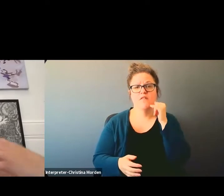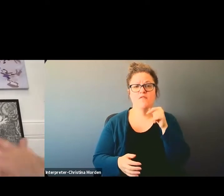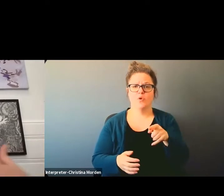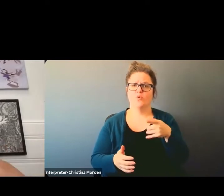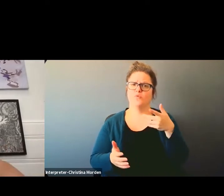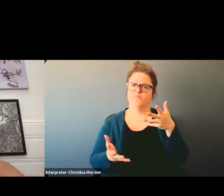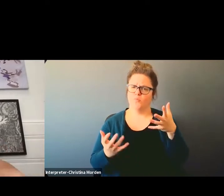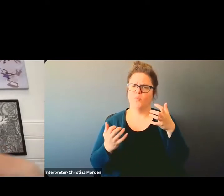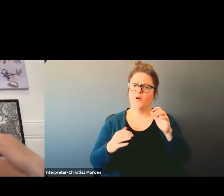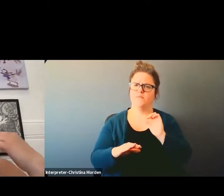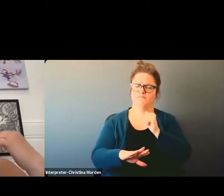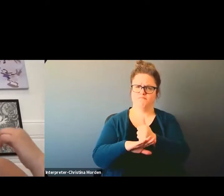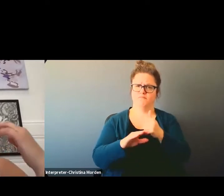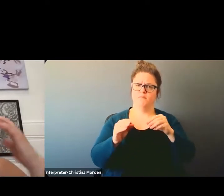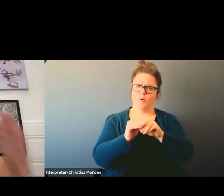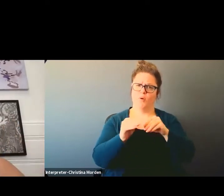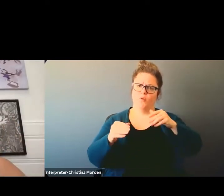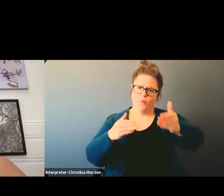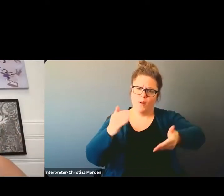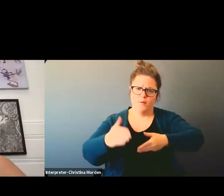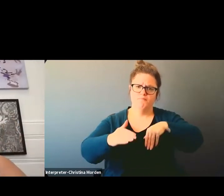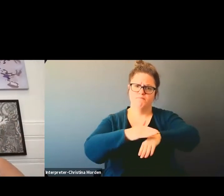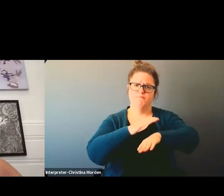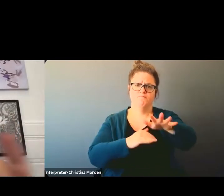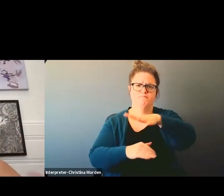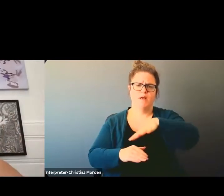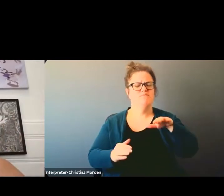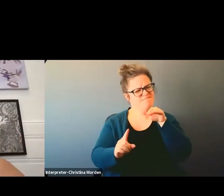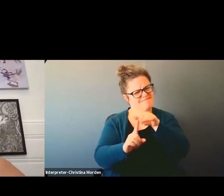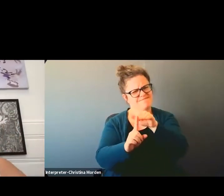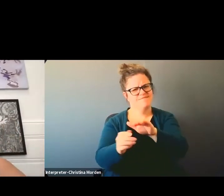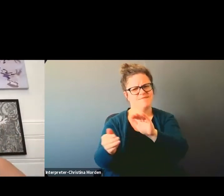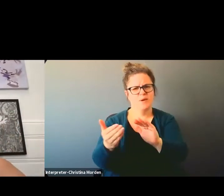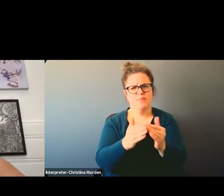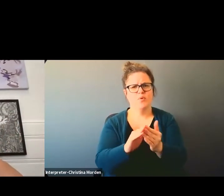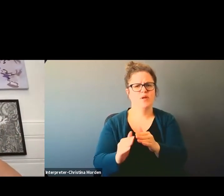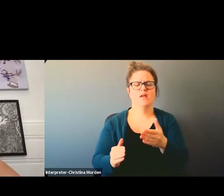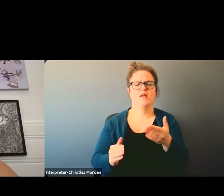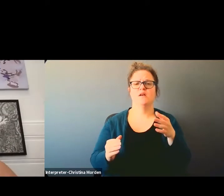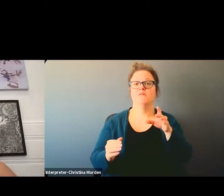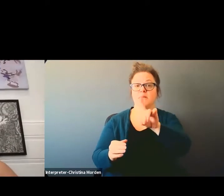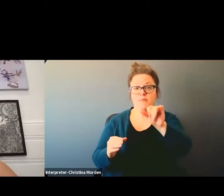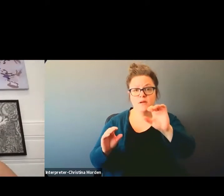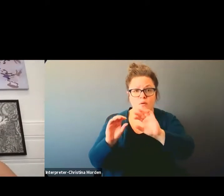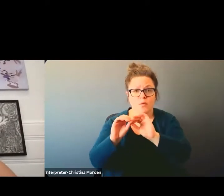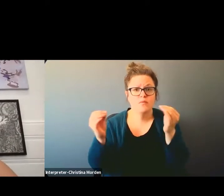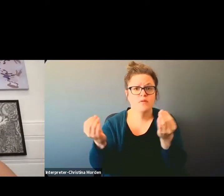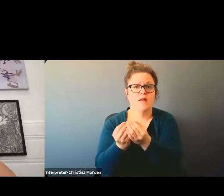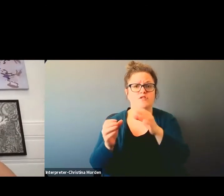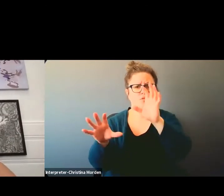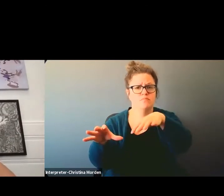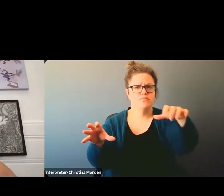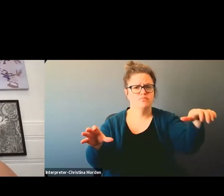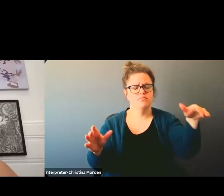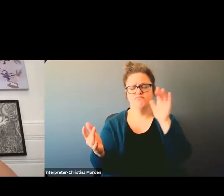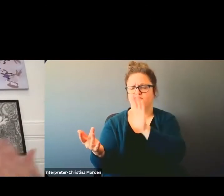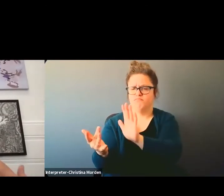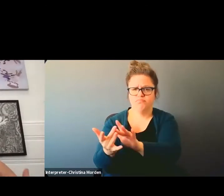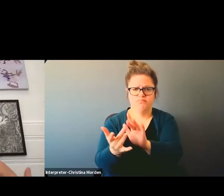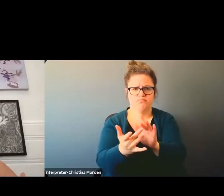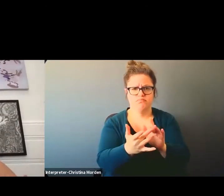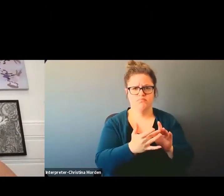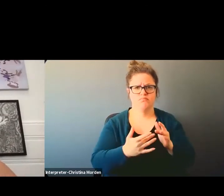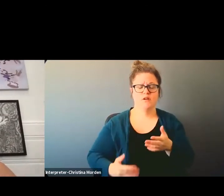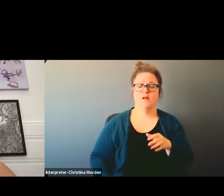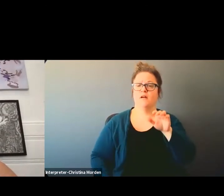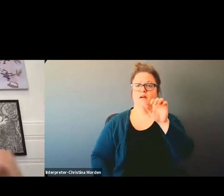welcoming and accessible space, talk to the community, reach out to the disability organizations, reach out